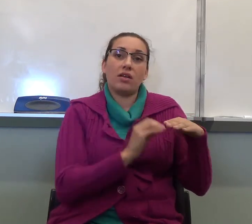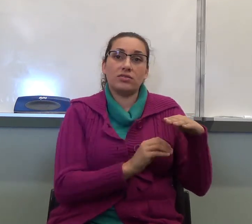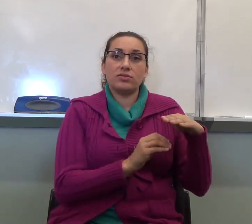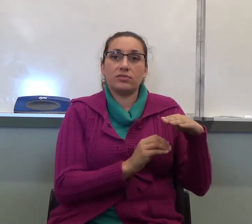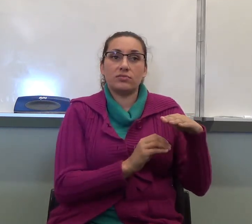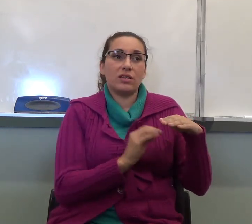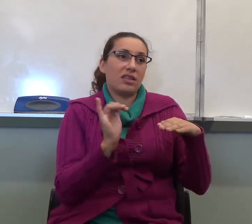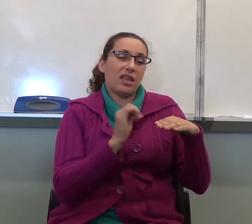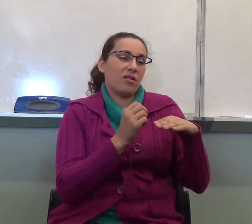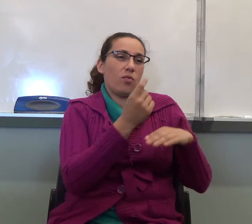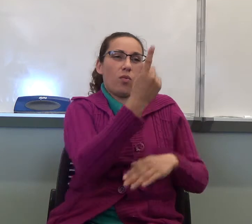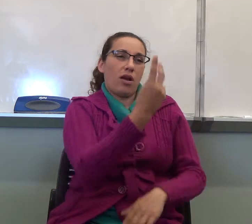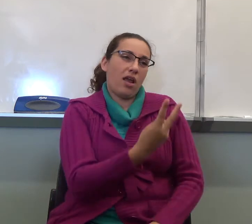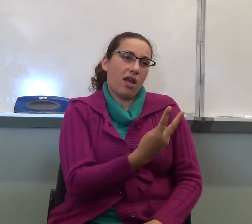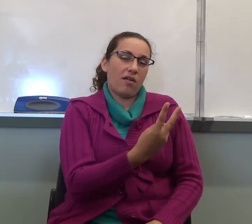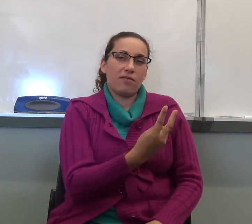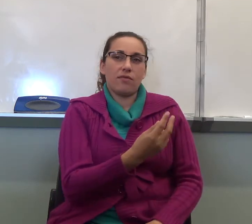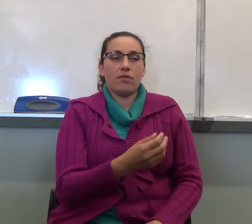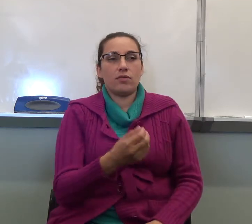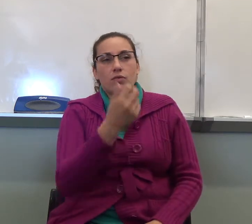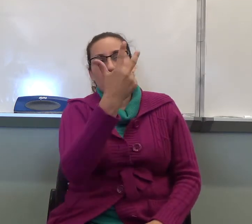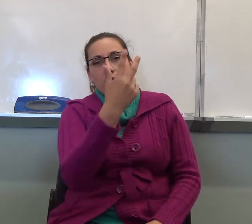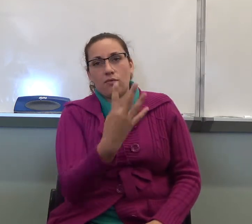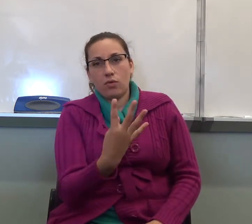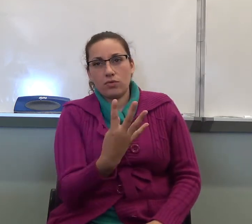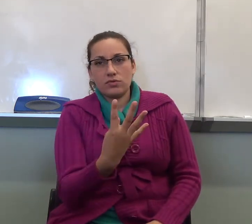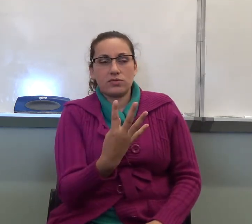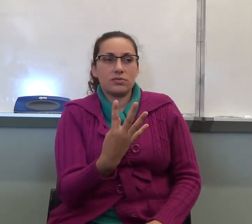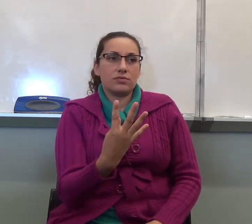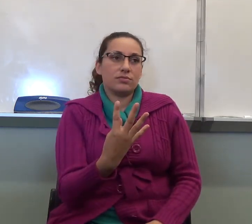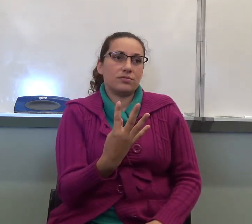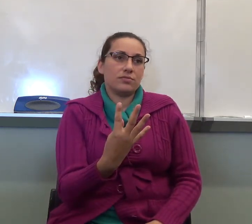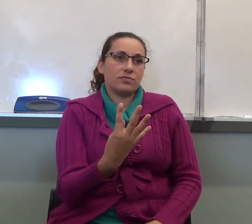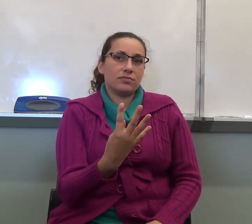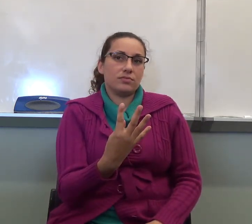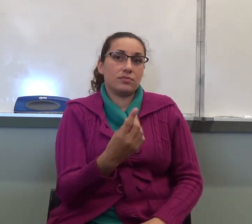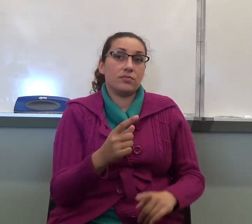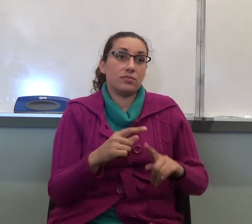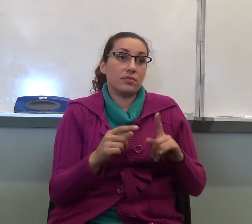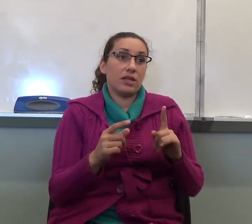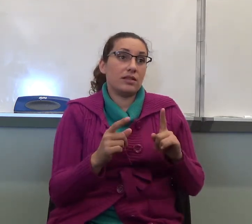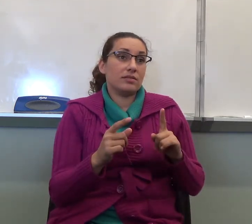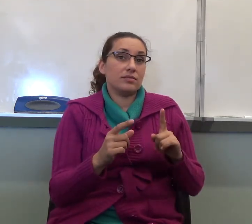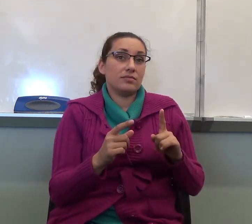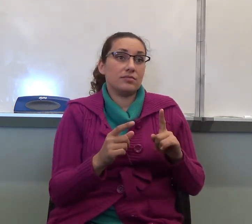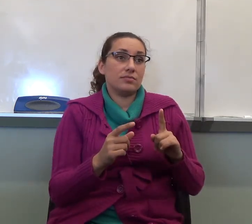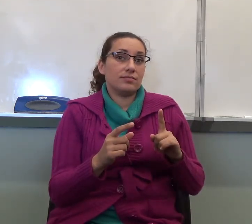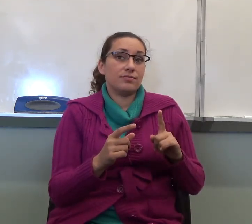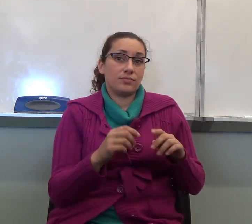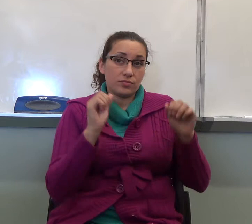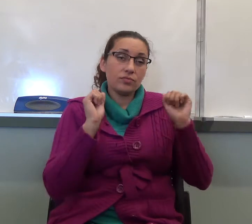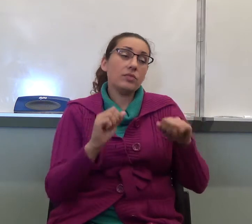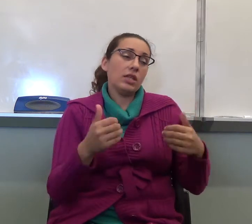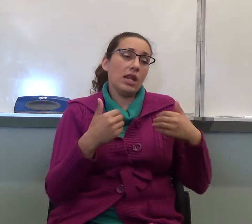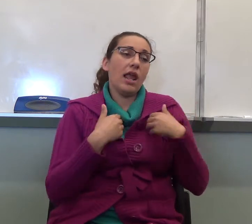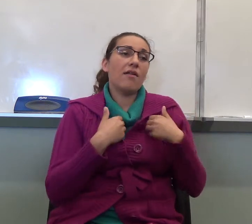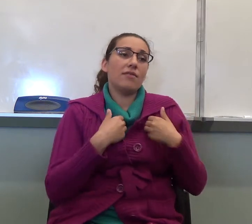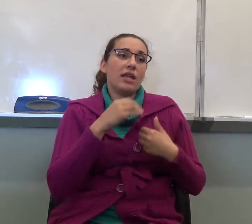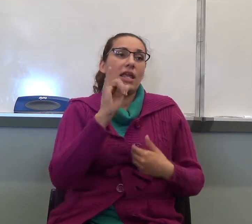like 1/2, 3/4. Now, technically speaking, we can have improper fractions also. And improper fractions